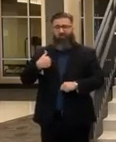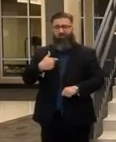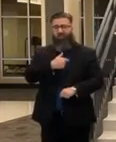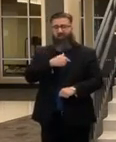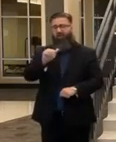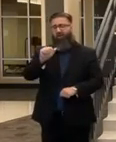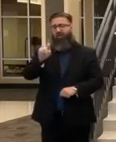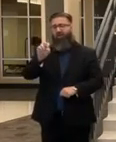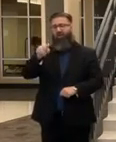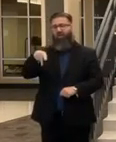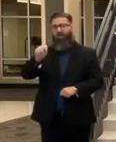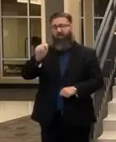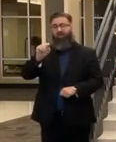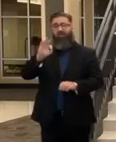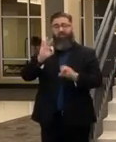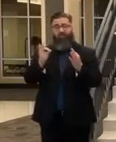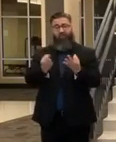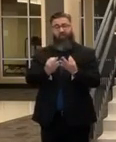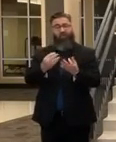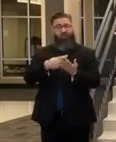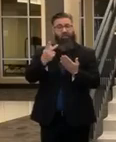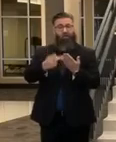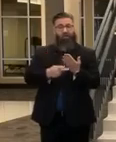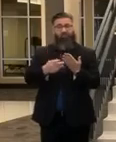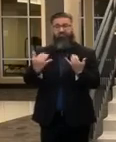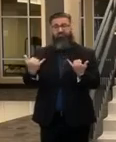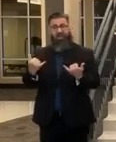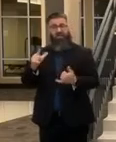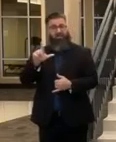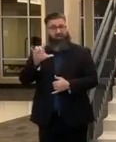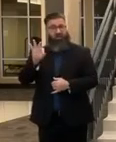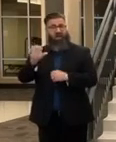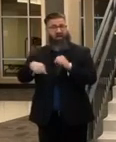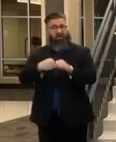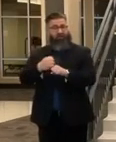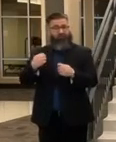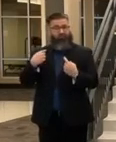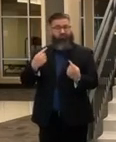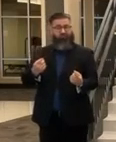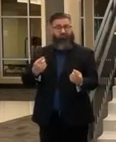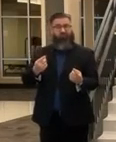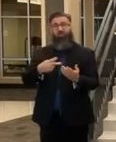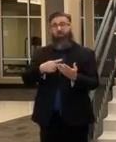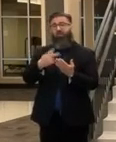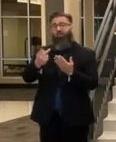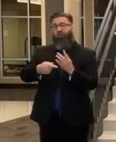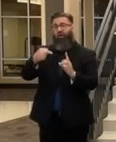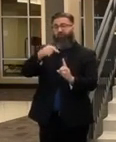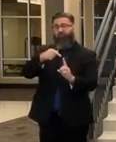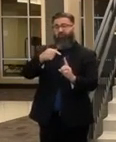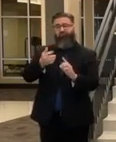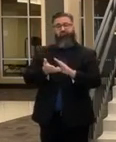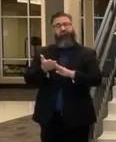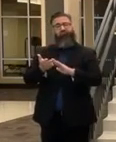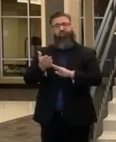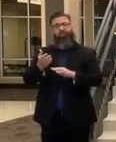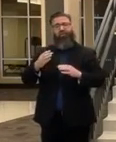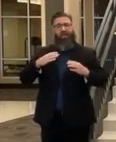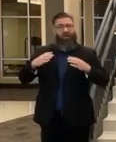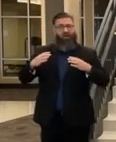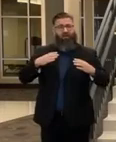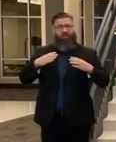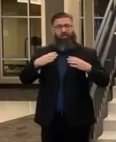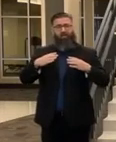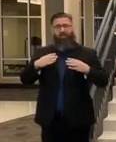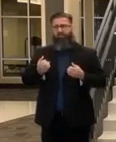its 29th year. The program runs during the holidays to help families who would not otherwise have gifts for their children